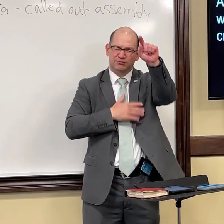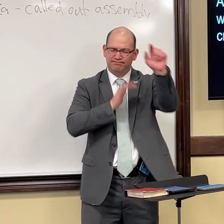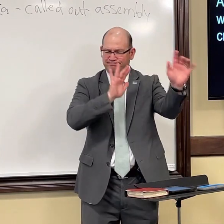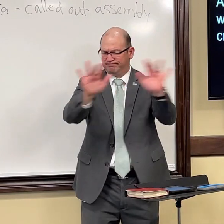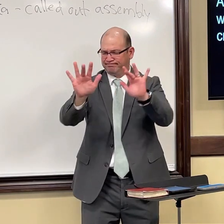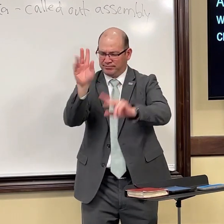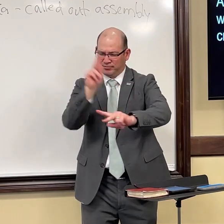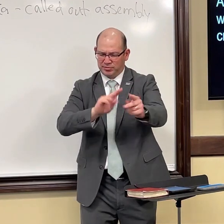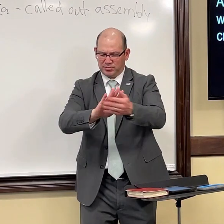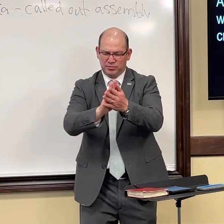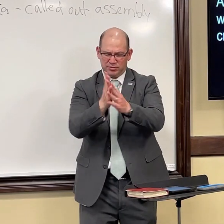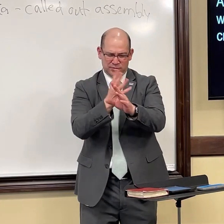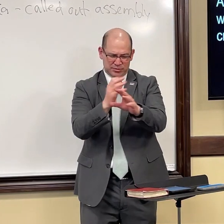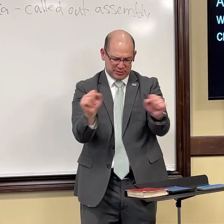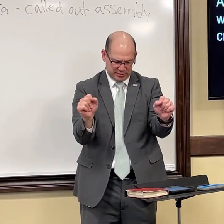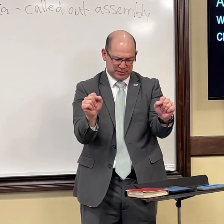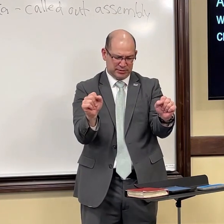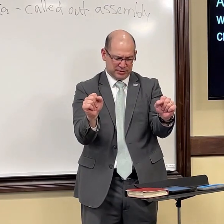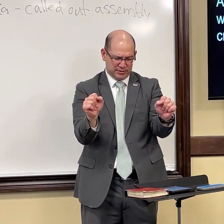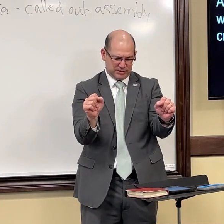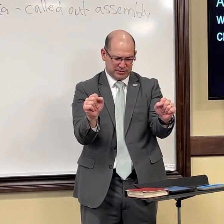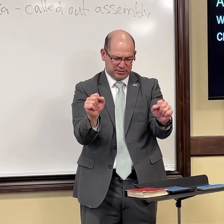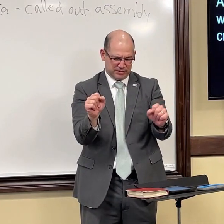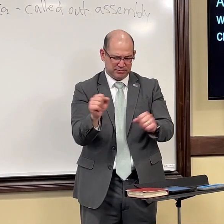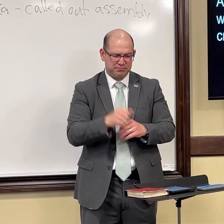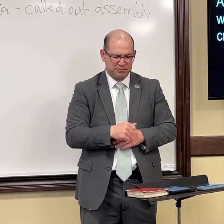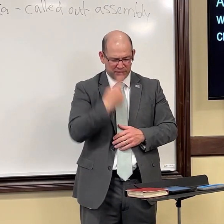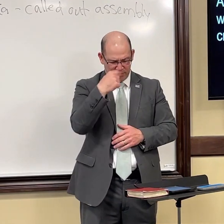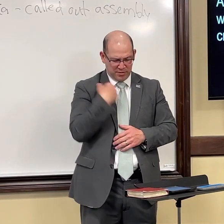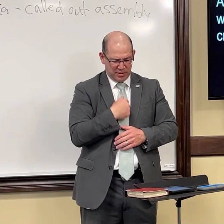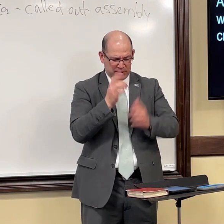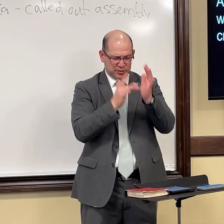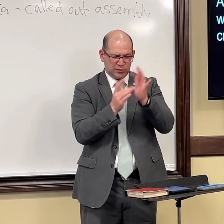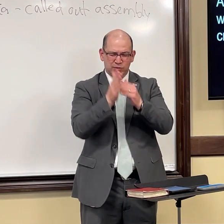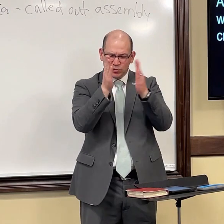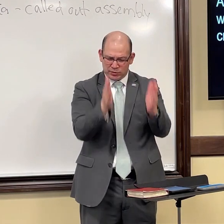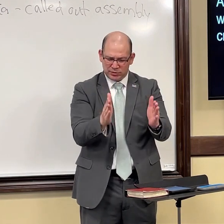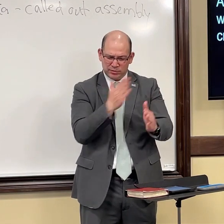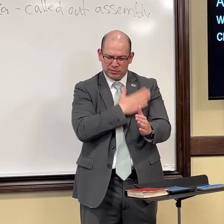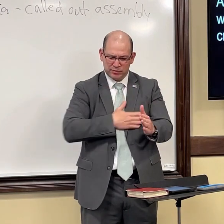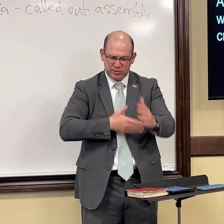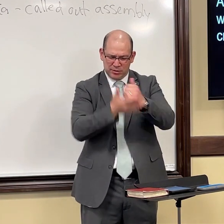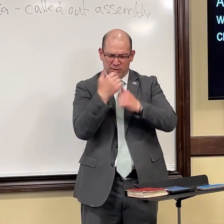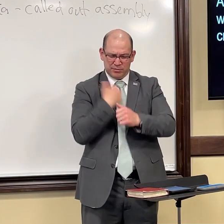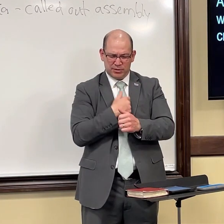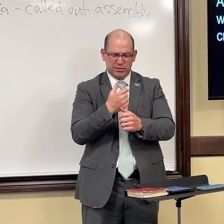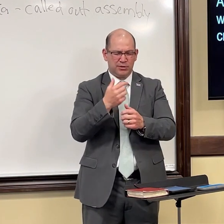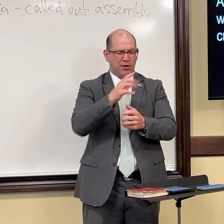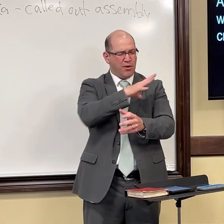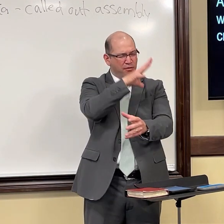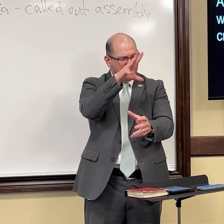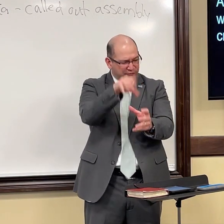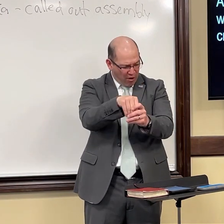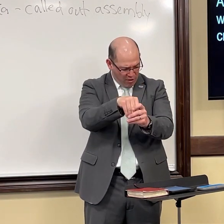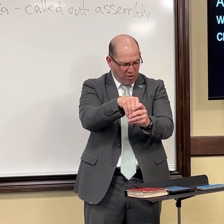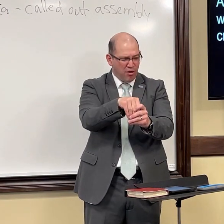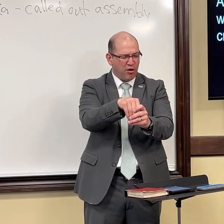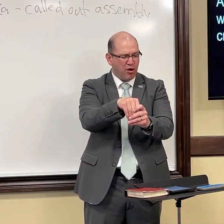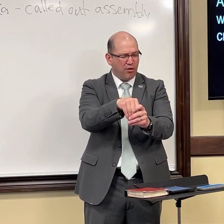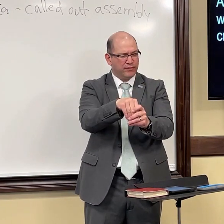forever. I pray that you'd work in people's hearts, that they would be saved. I pray that you'd work in Christians' hearts, that we would all